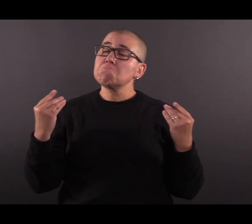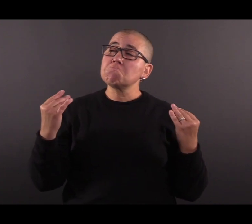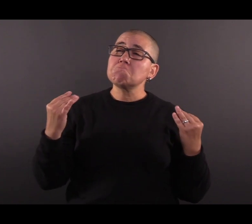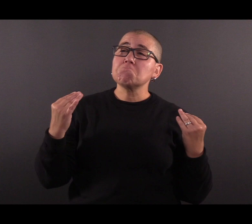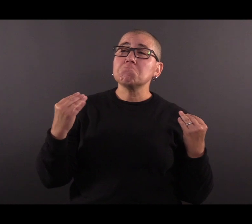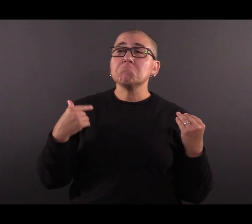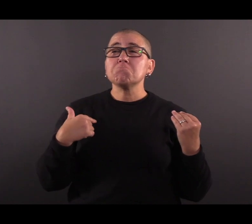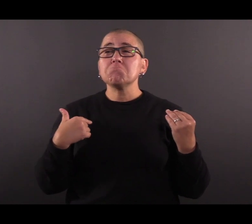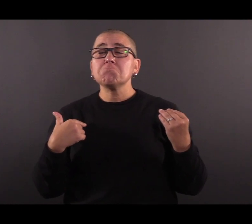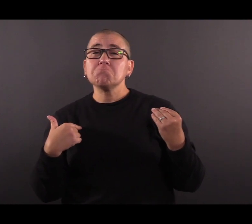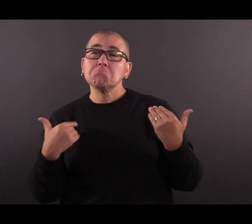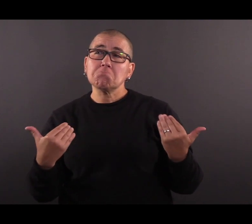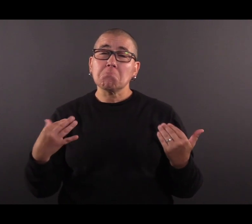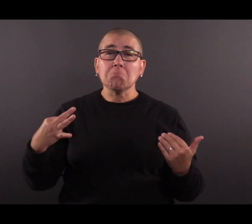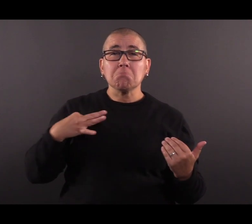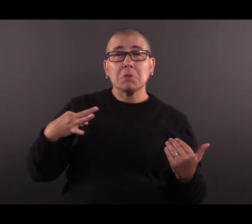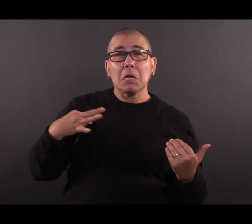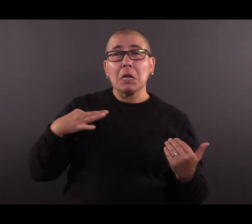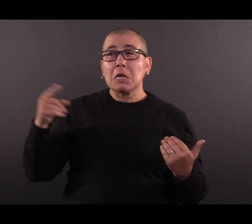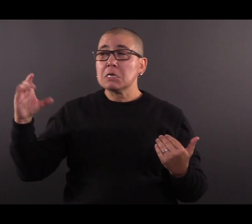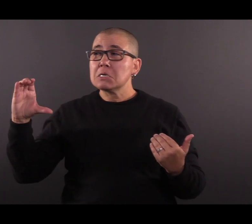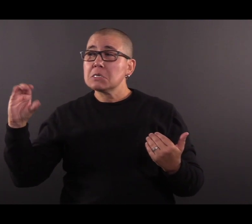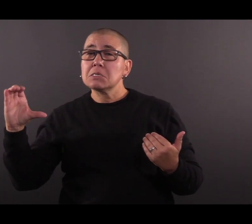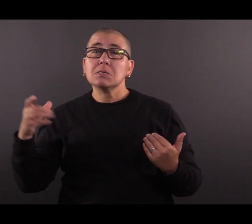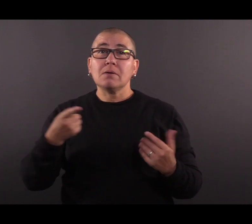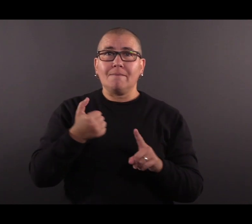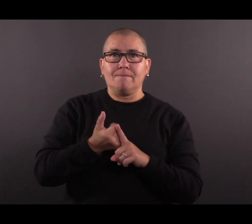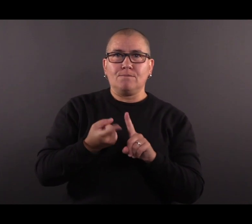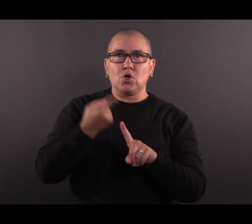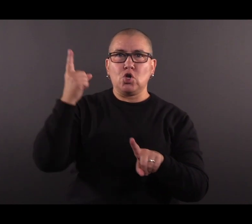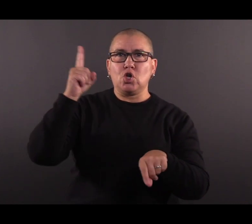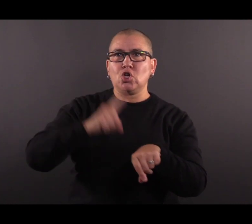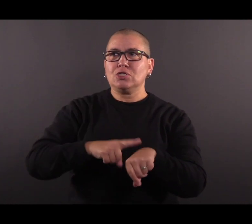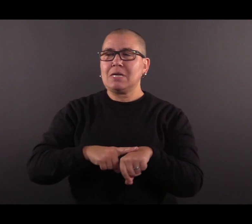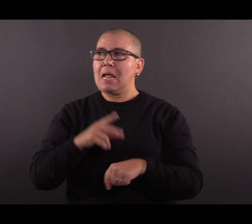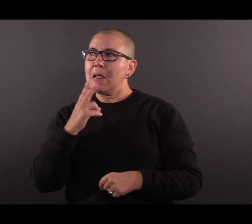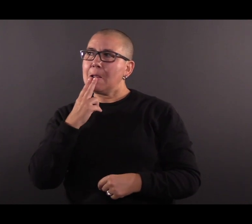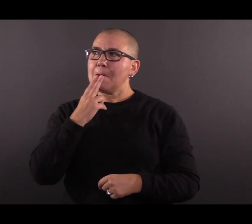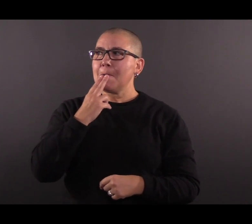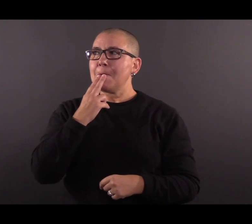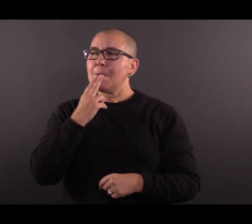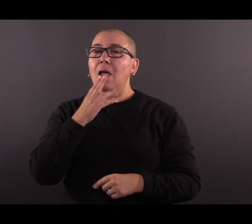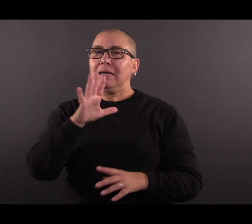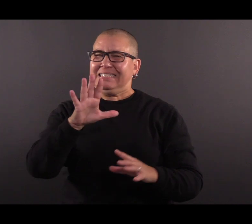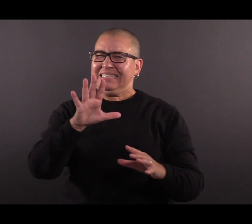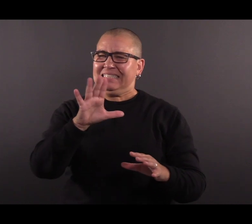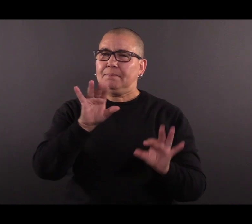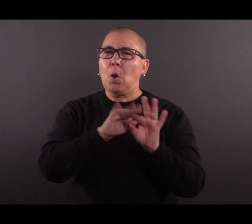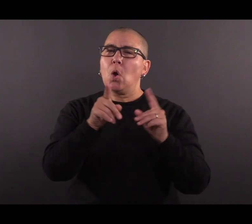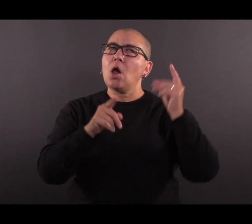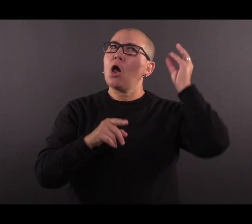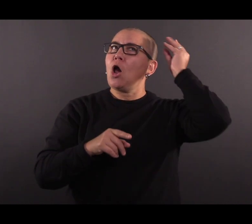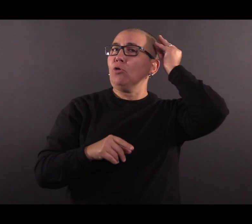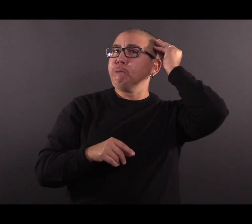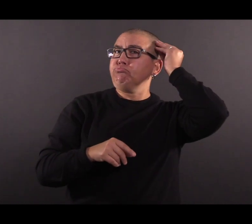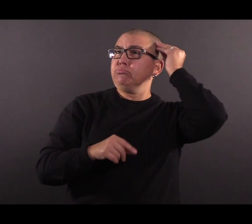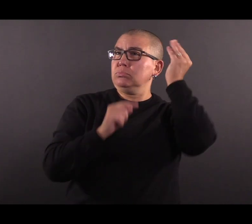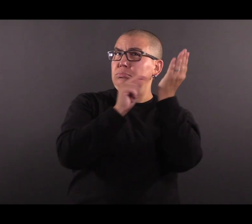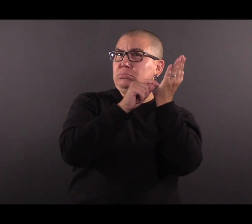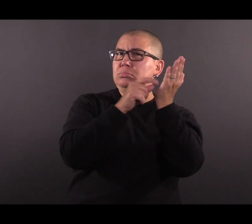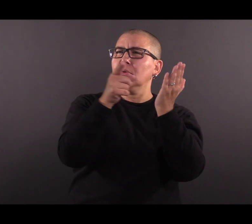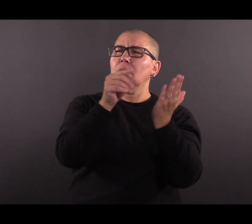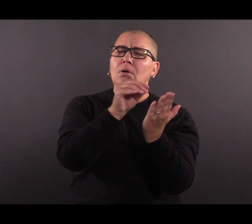If you are considering pursuing continuum of care funding for the first time, here are some concrete steps you might